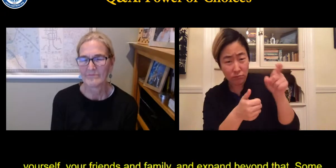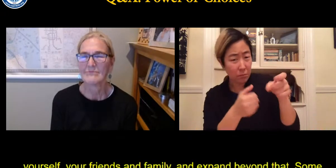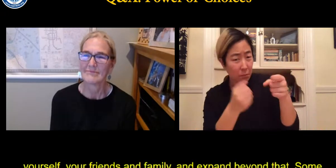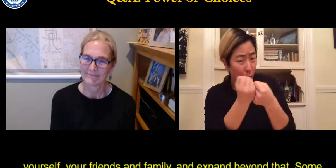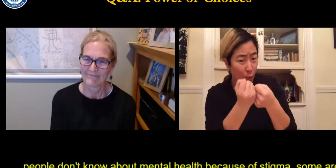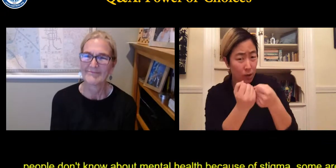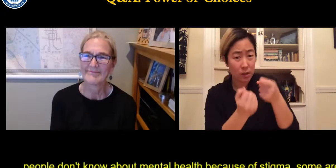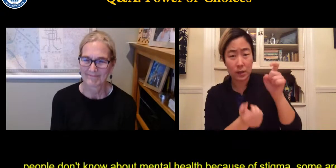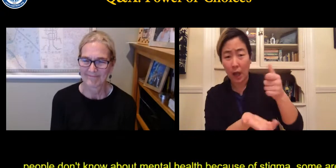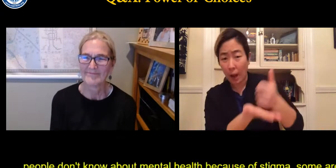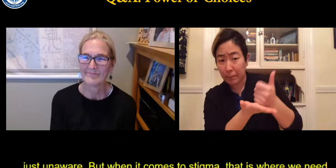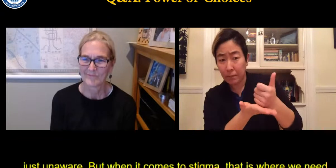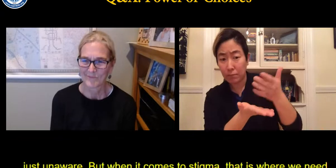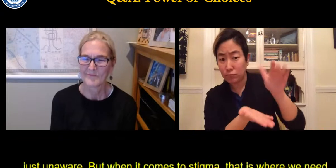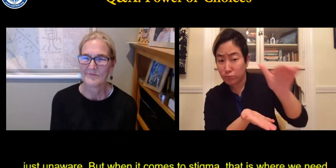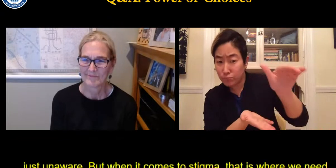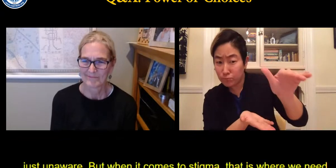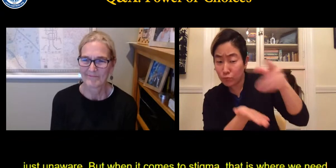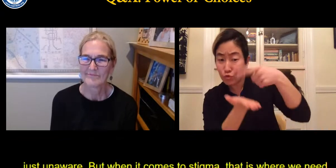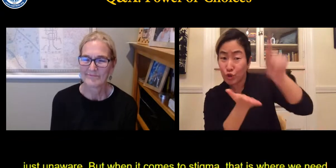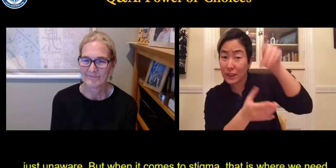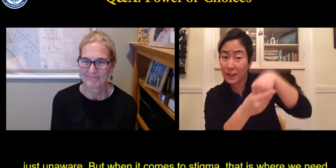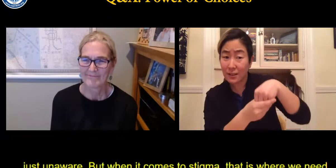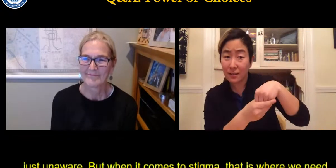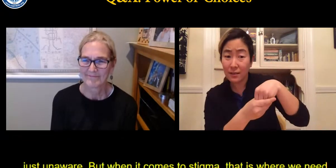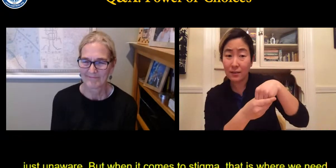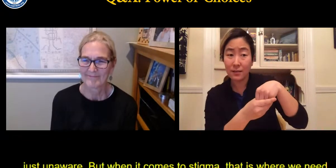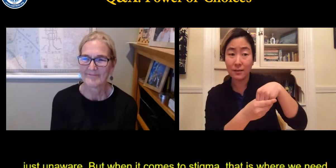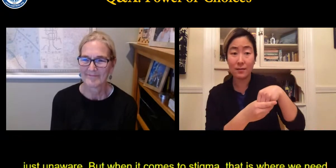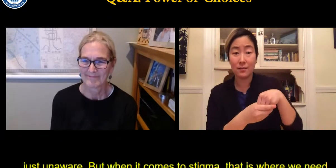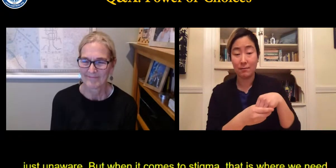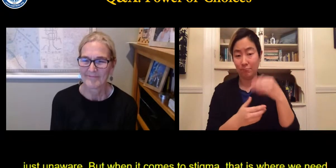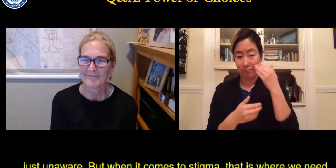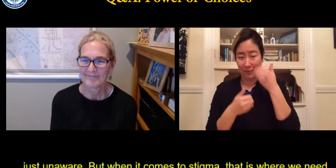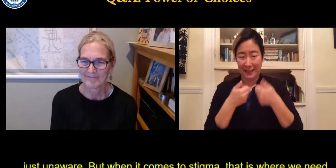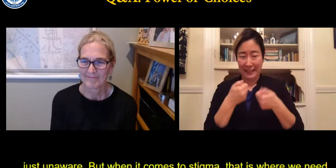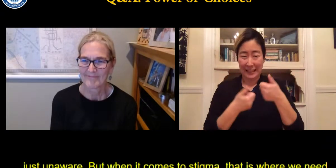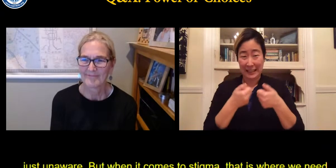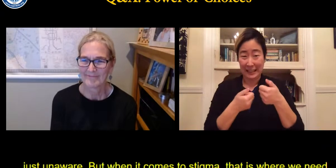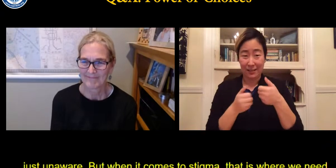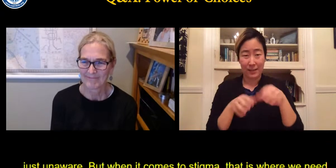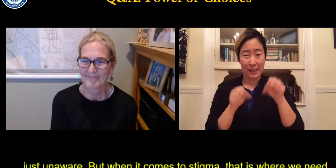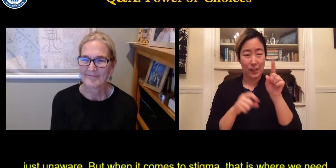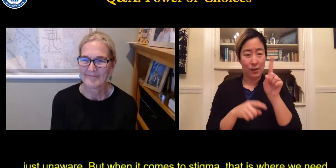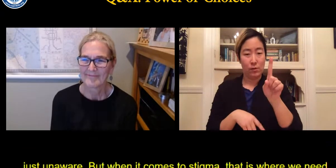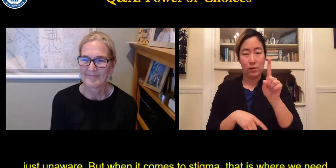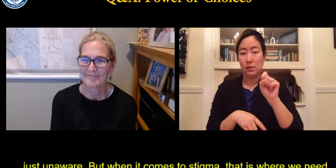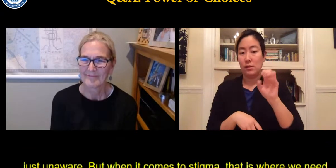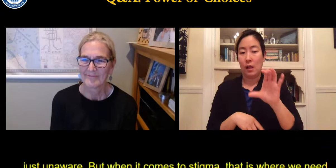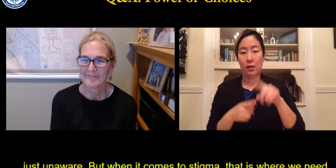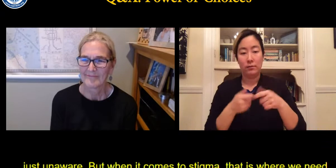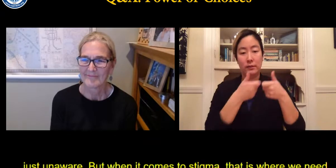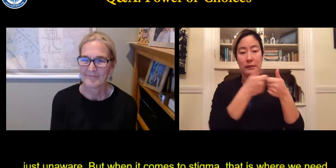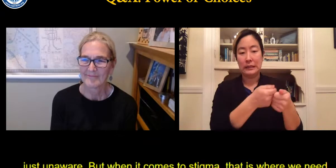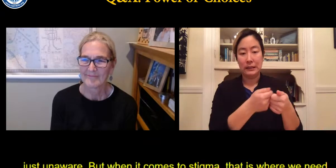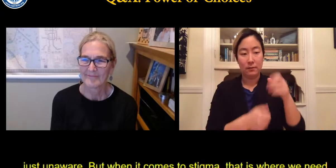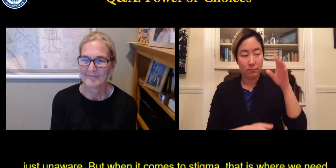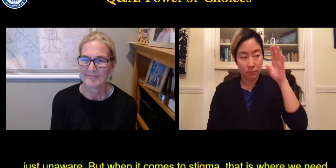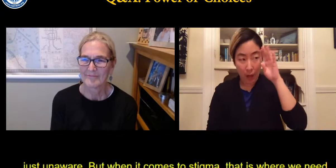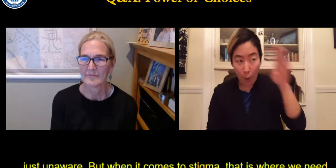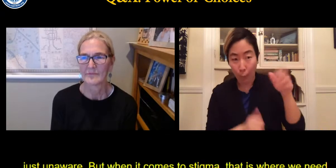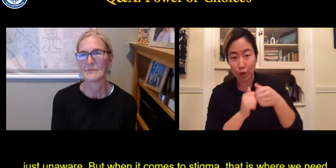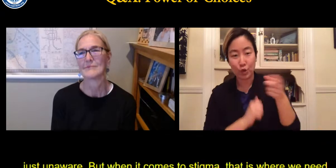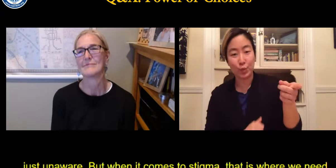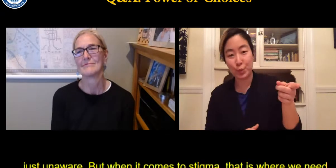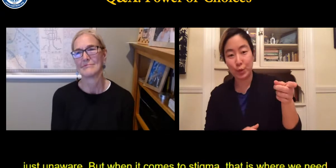it be your friend, your relative, if you care about someone, it's okay that you ask them, are you all right? Do you need support? Do you need